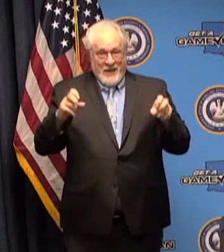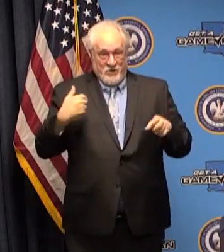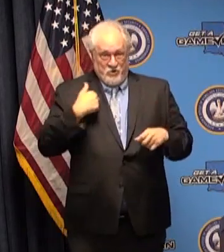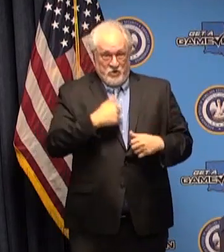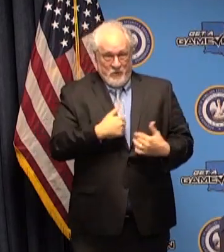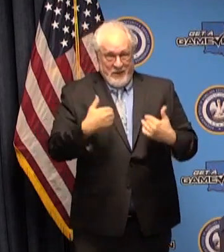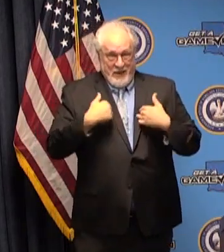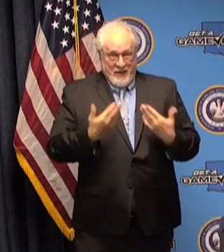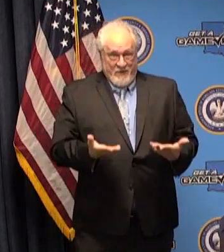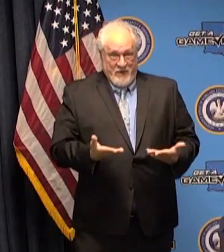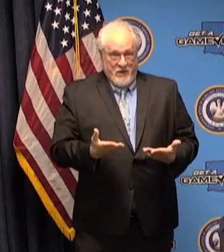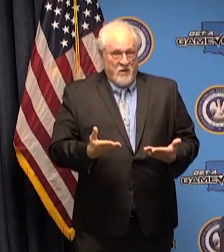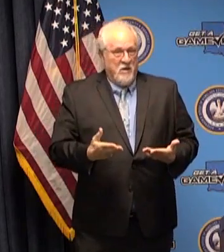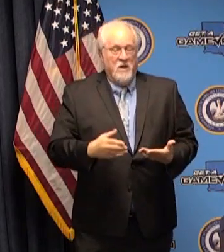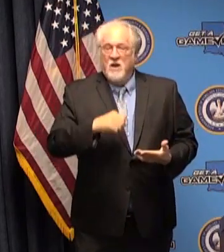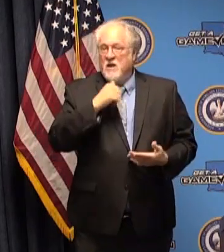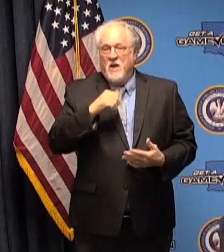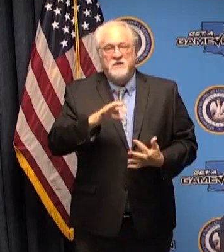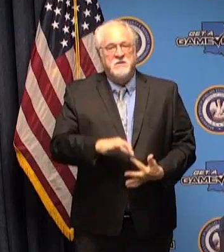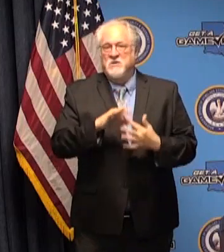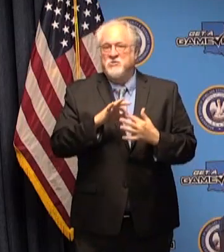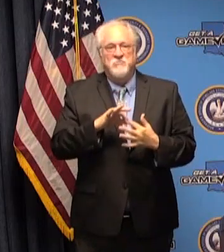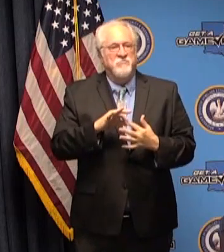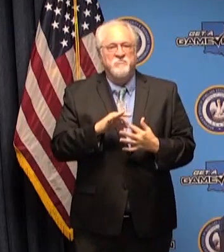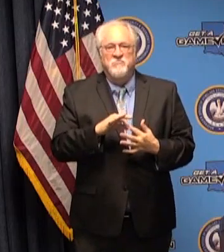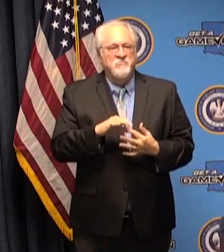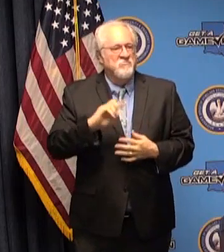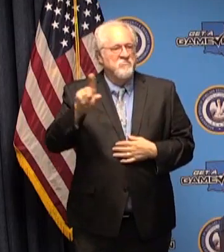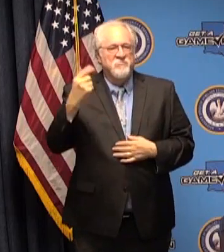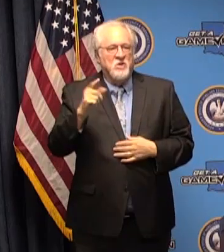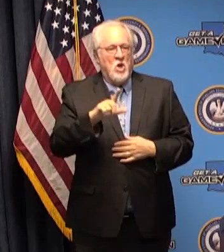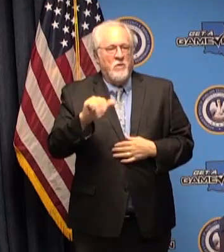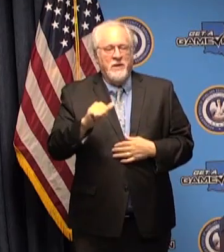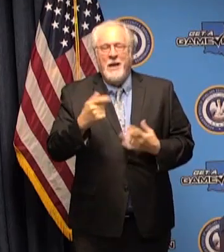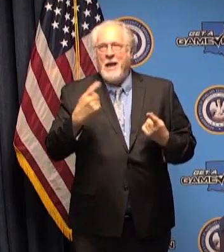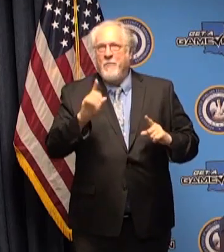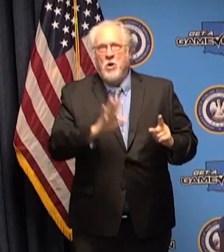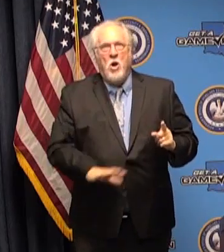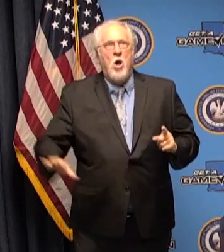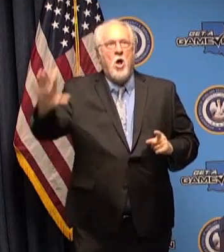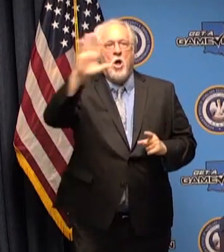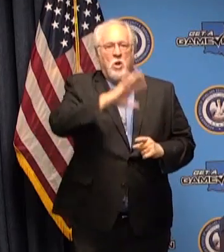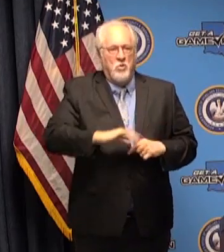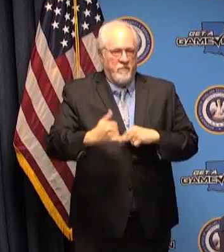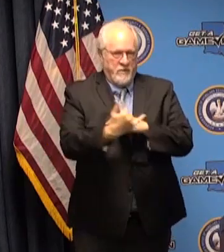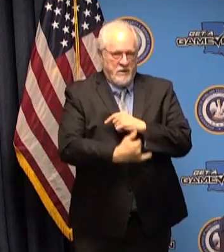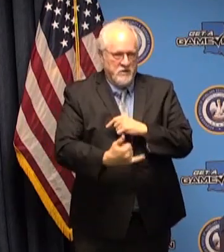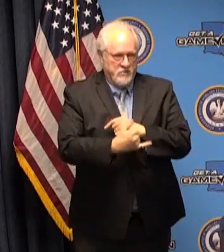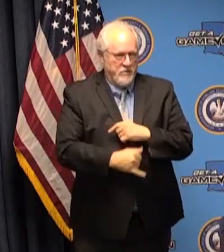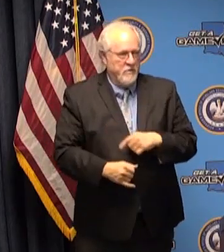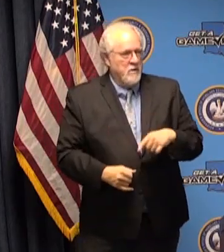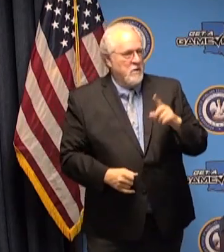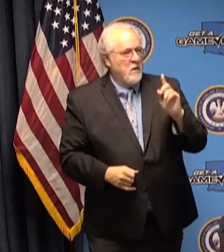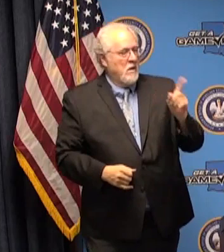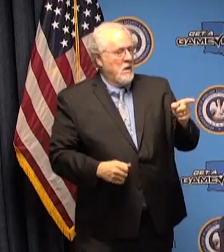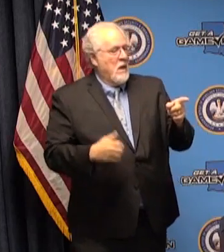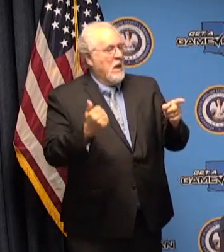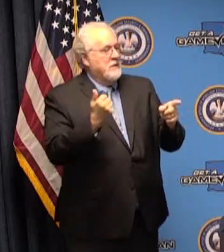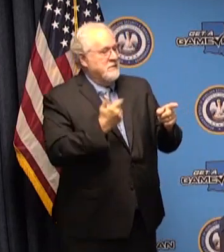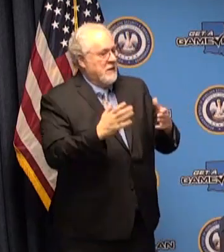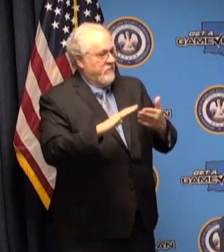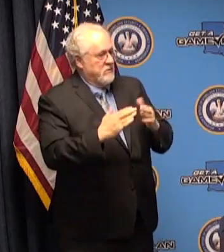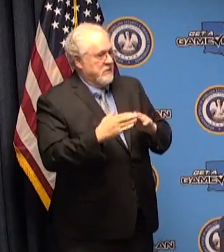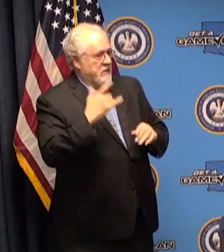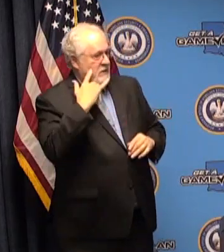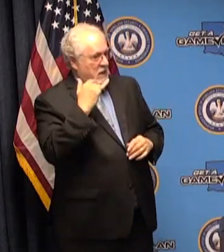that we are having in Louisiana are not unique to Louisiana. They're happening all over the country. Yes, Governor, sir. several